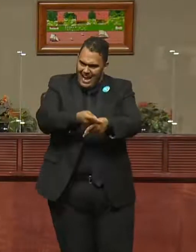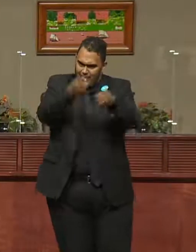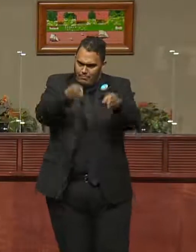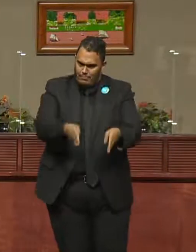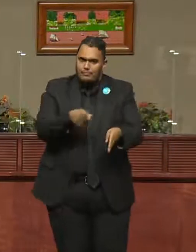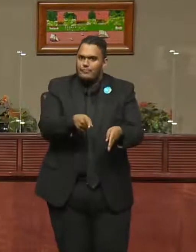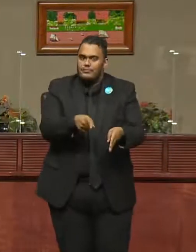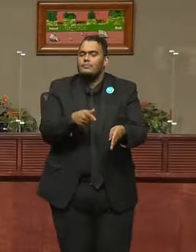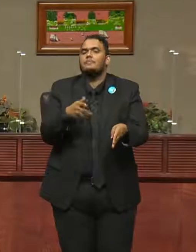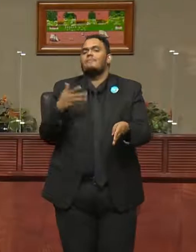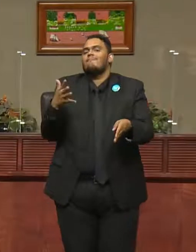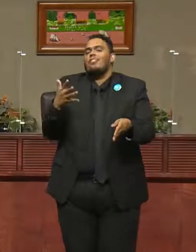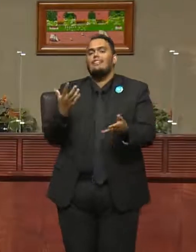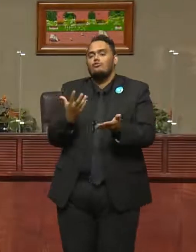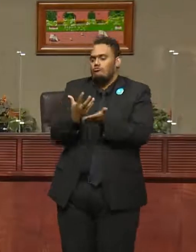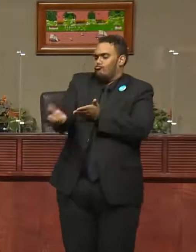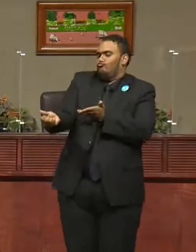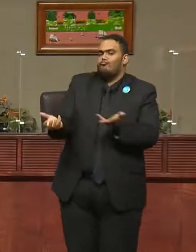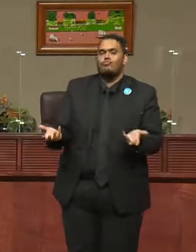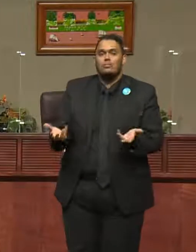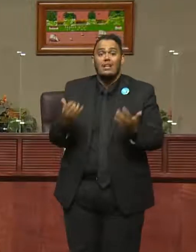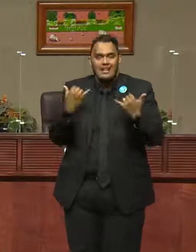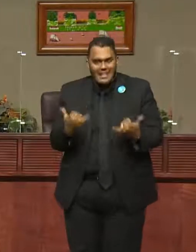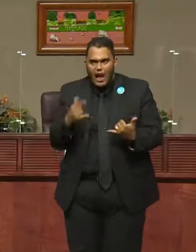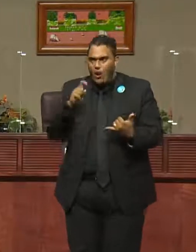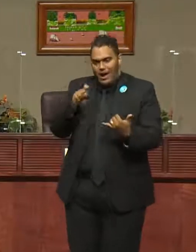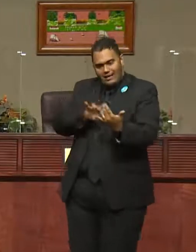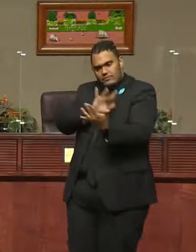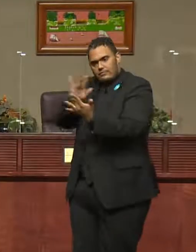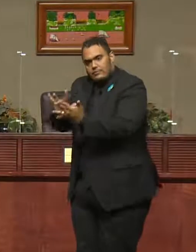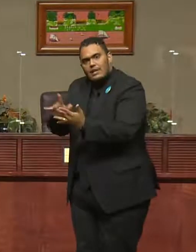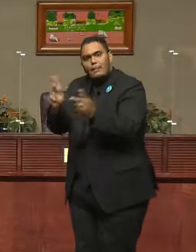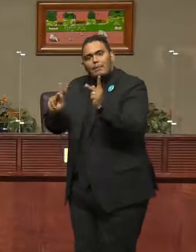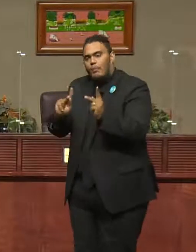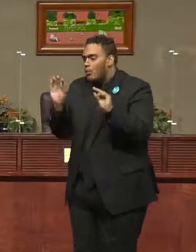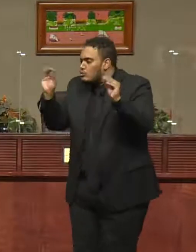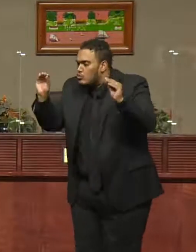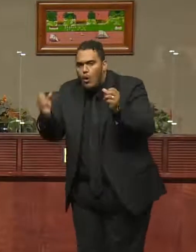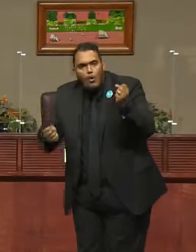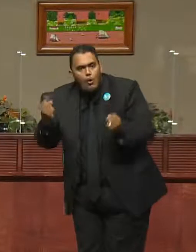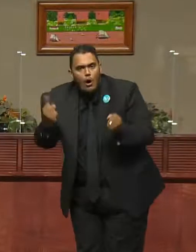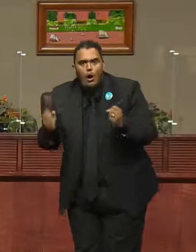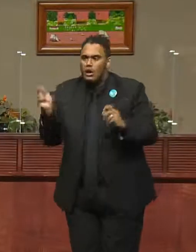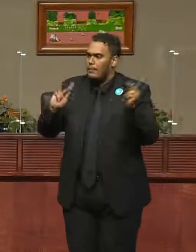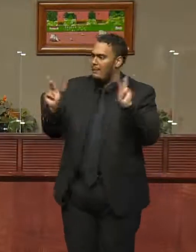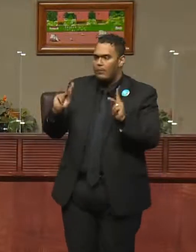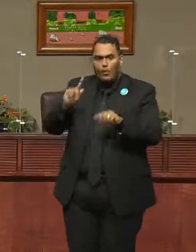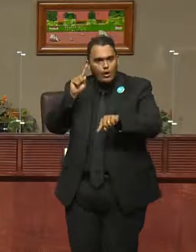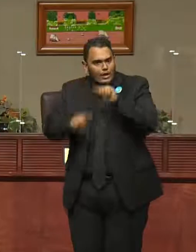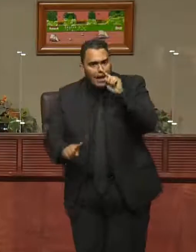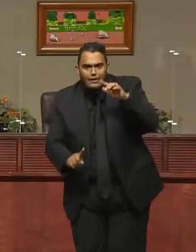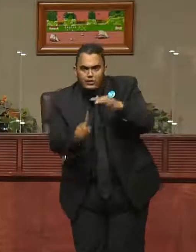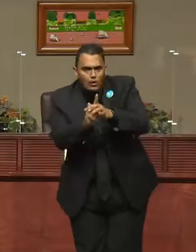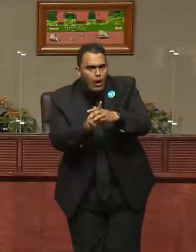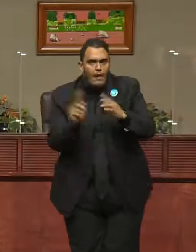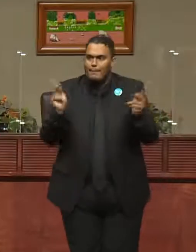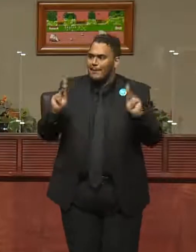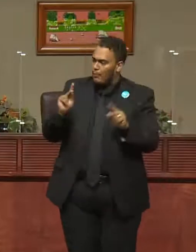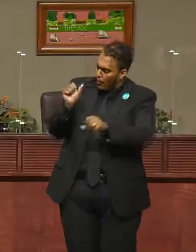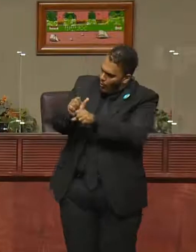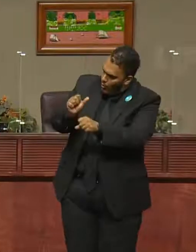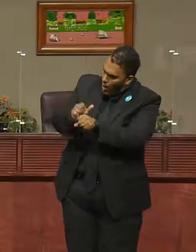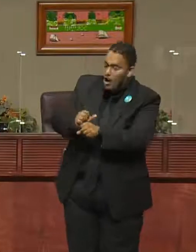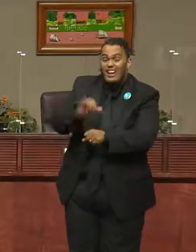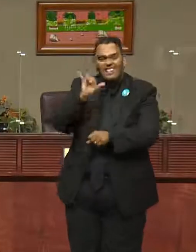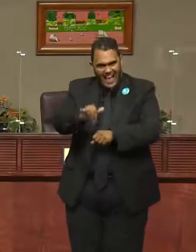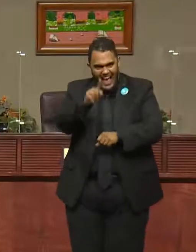our objective at the time was to vaccinate quickly the highest number of individuals possible. And we think that we are getting